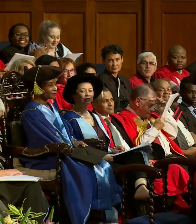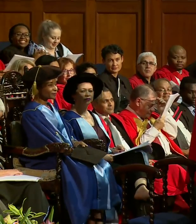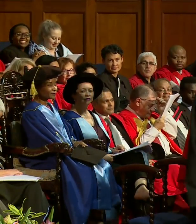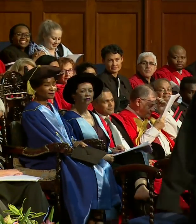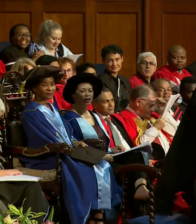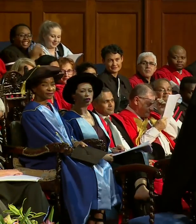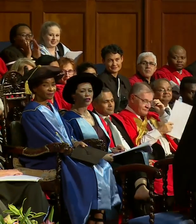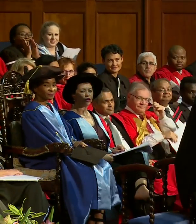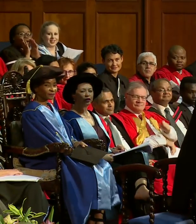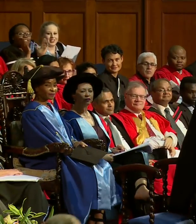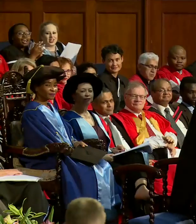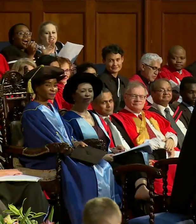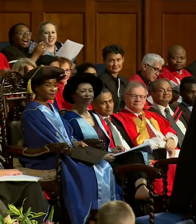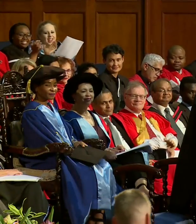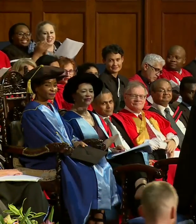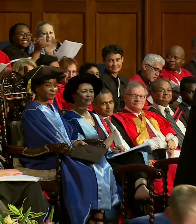Scott Roberts.